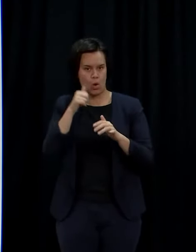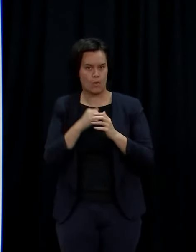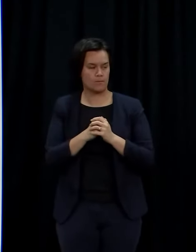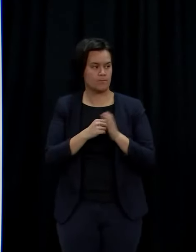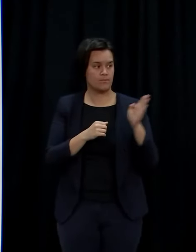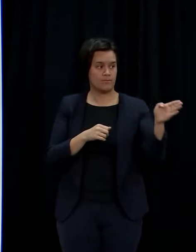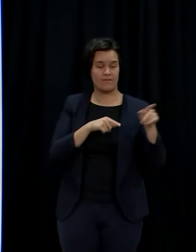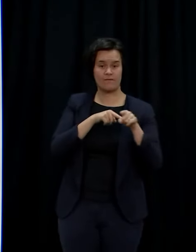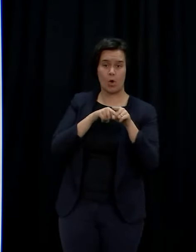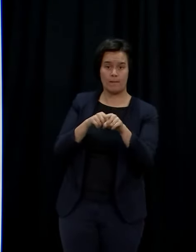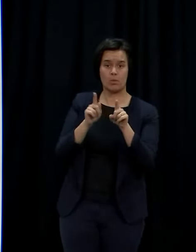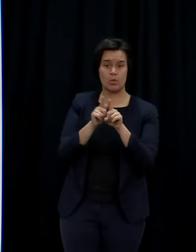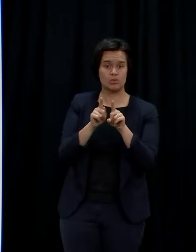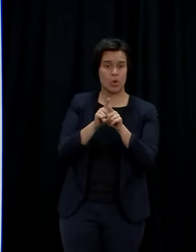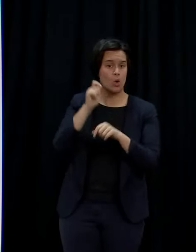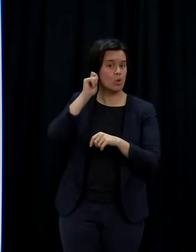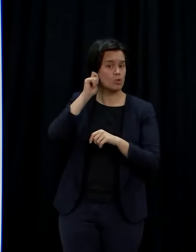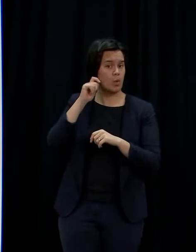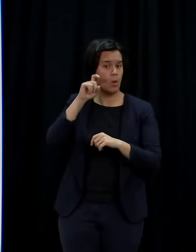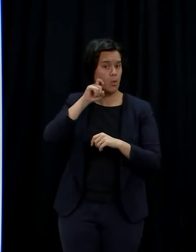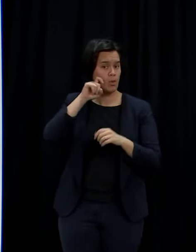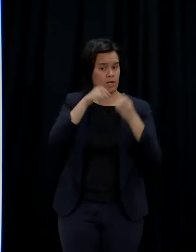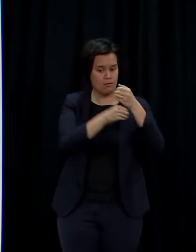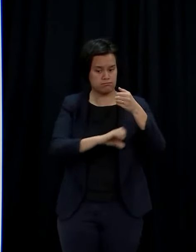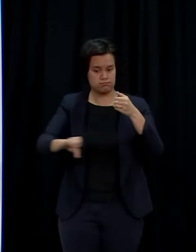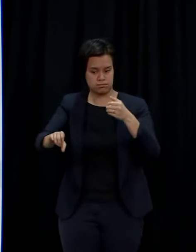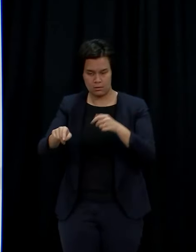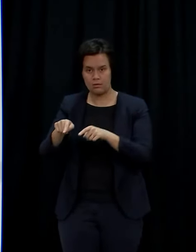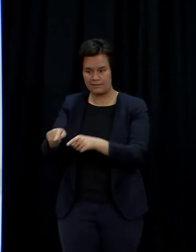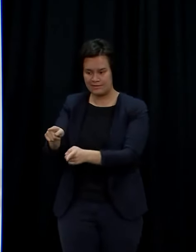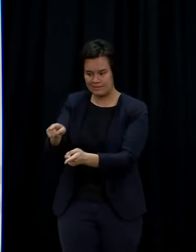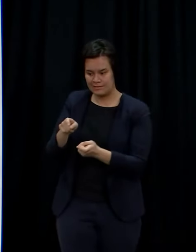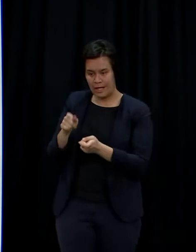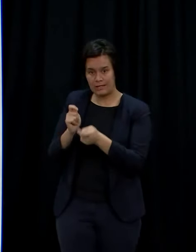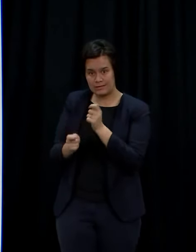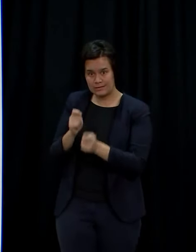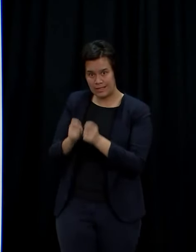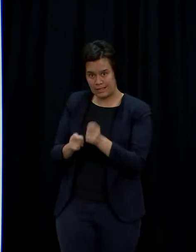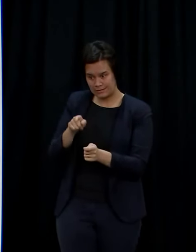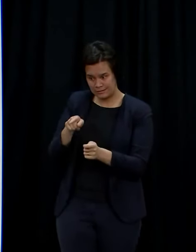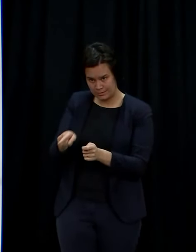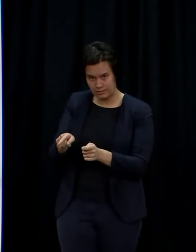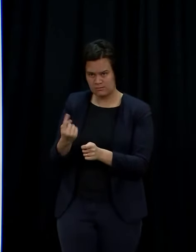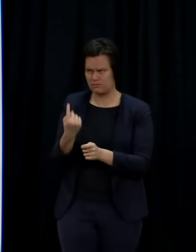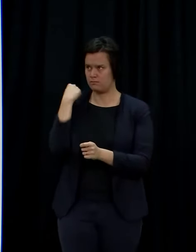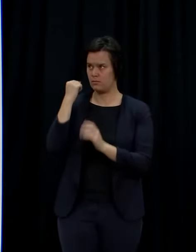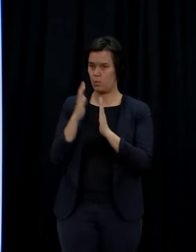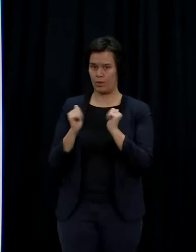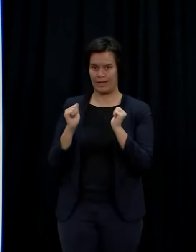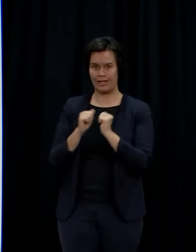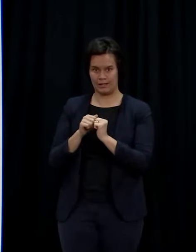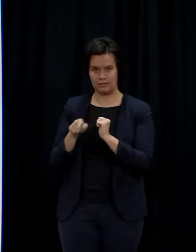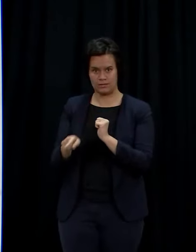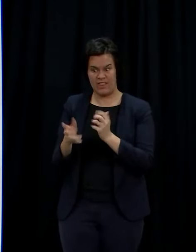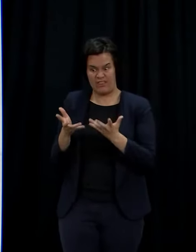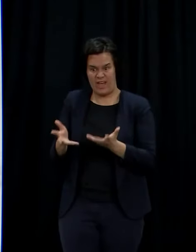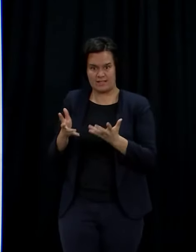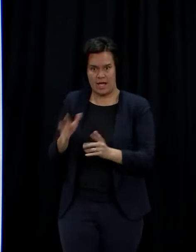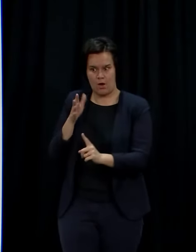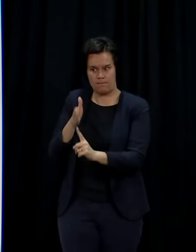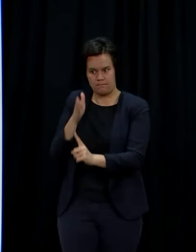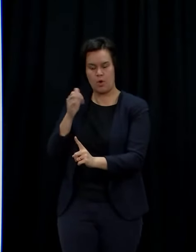testing, the surge capacity, testing capacity went in there on over last weekend, and that's how the first case was